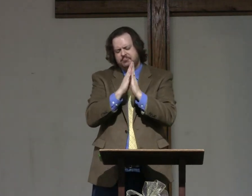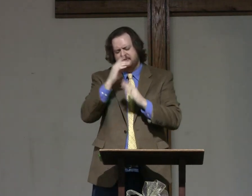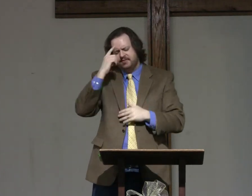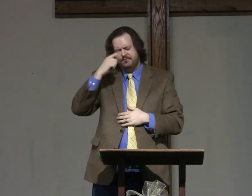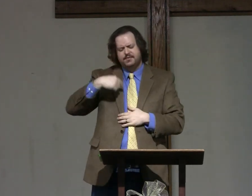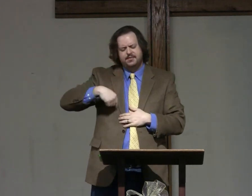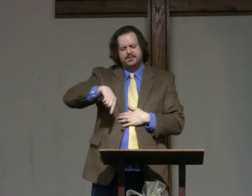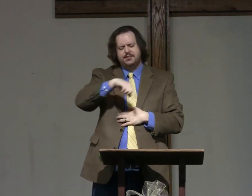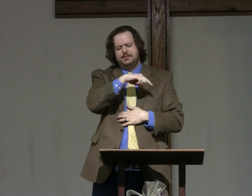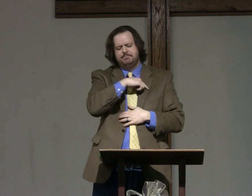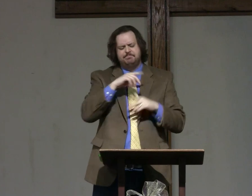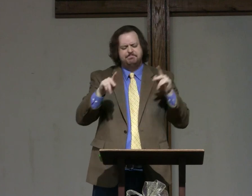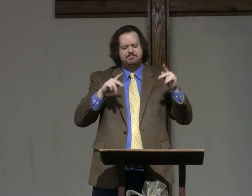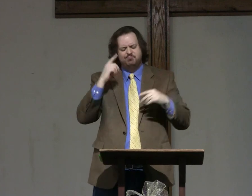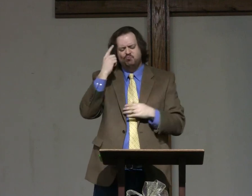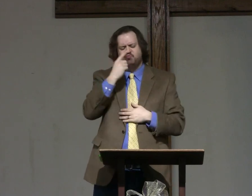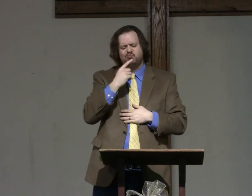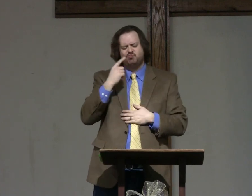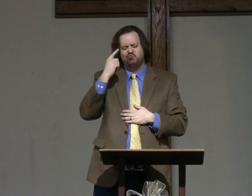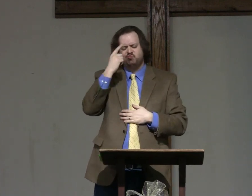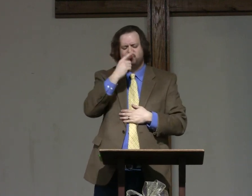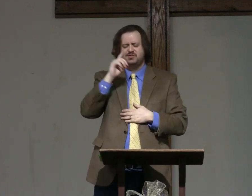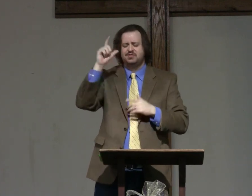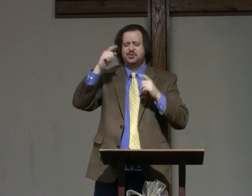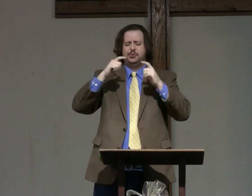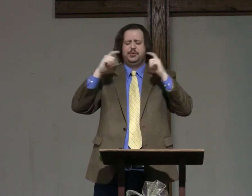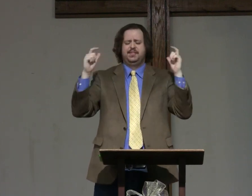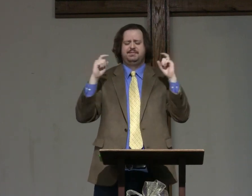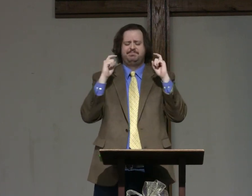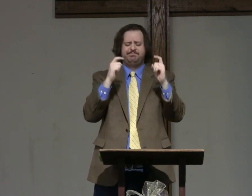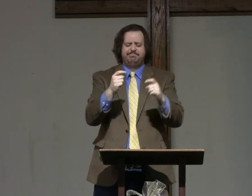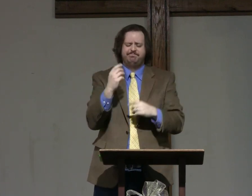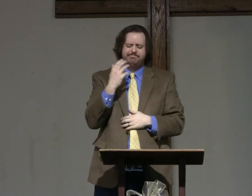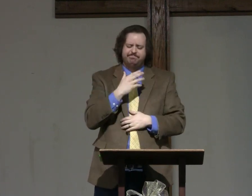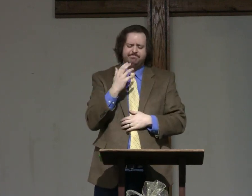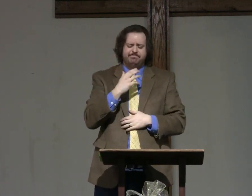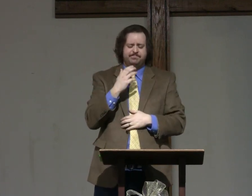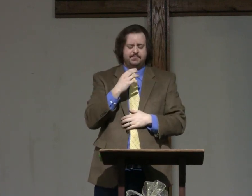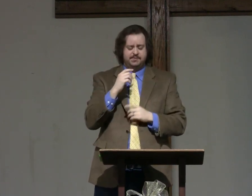Oh Lord, we pray for the people who are thinking about this great gift.